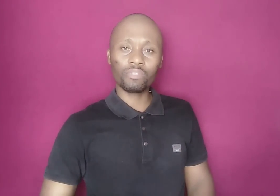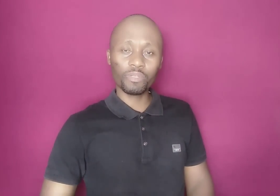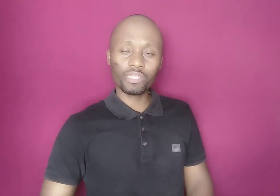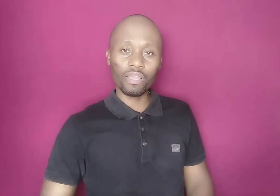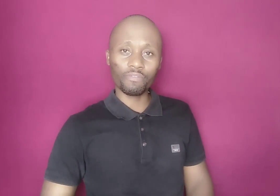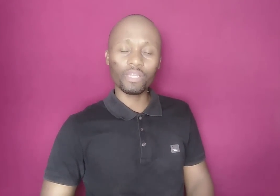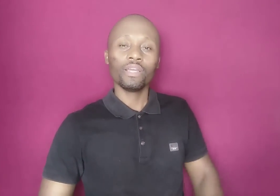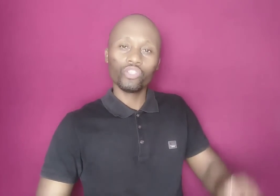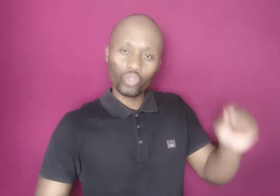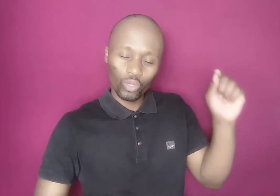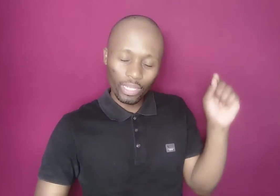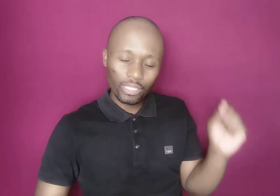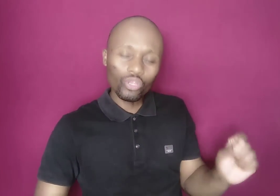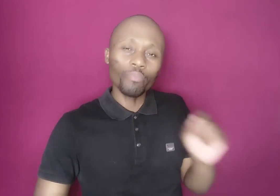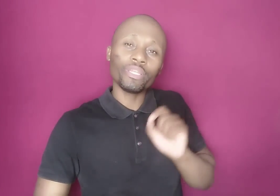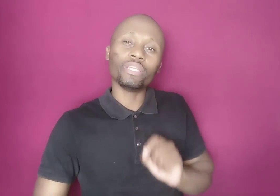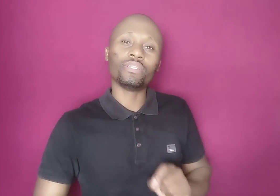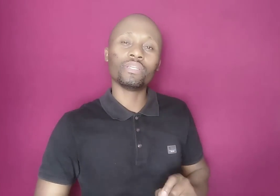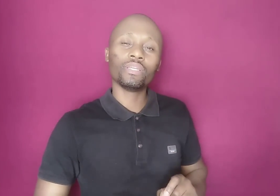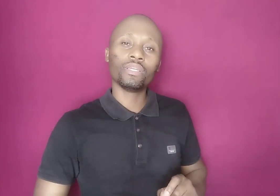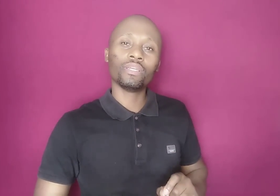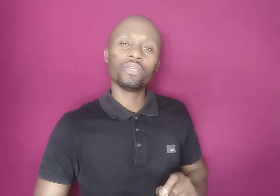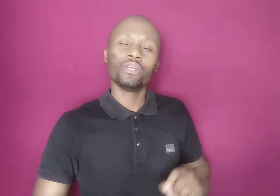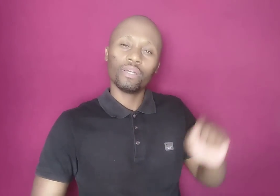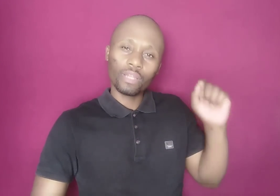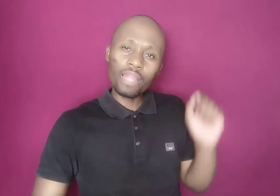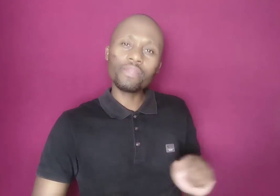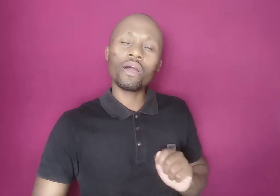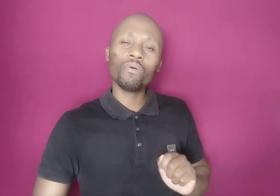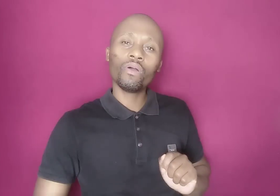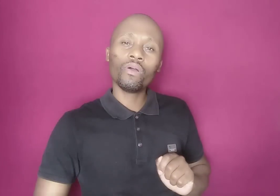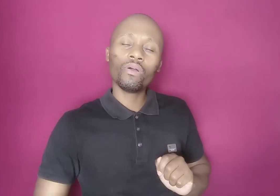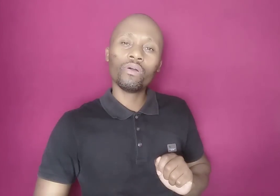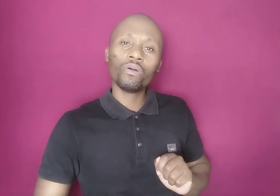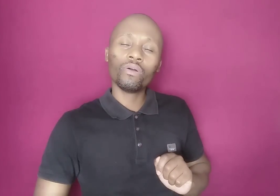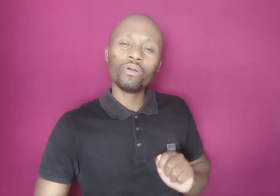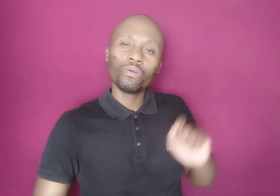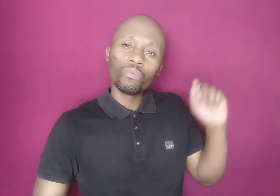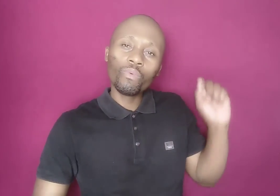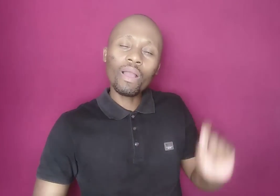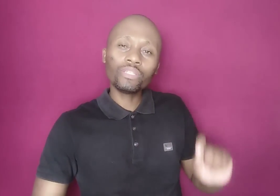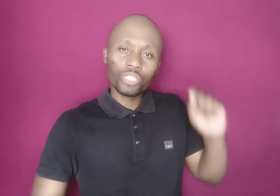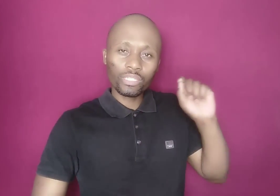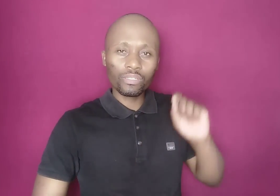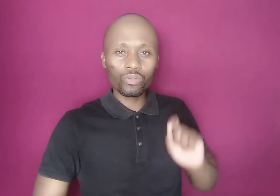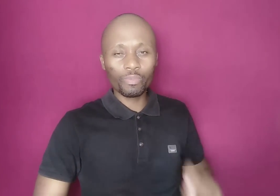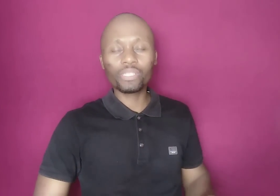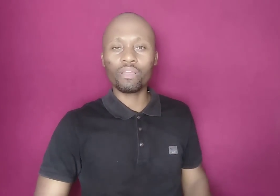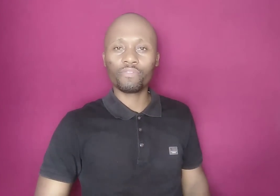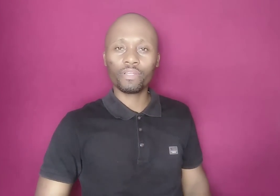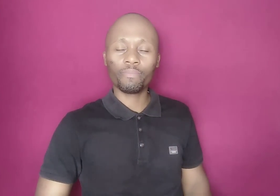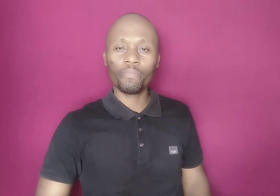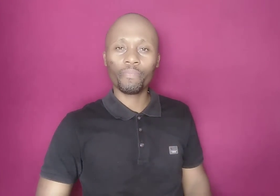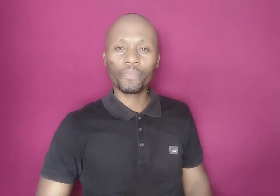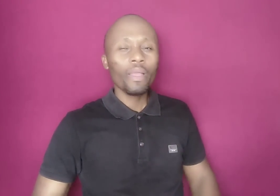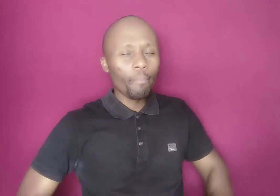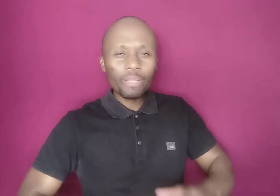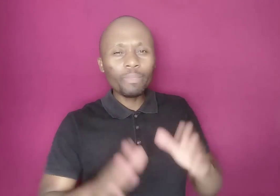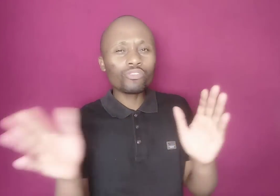be served. So be it. Right now, we want justice to be served. But please do